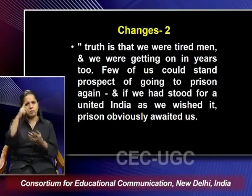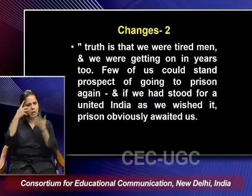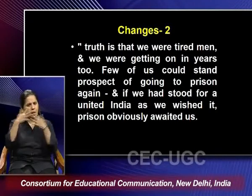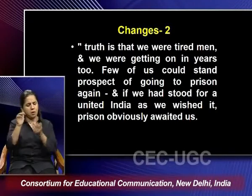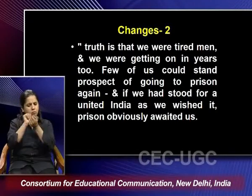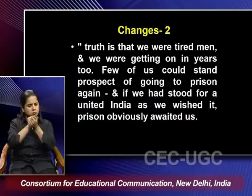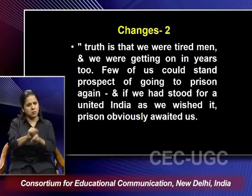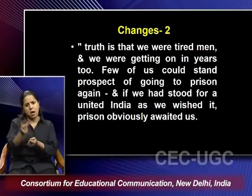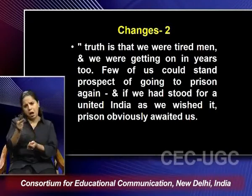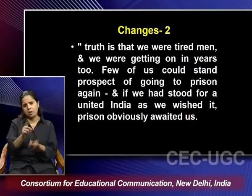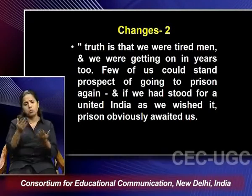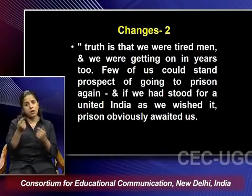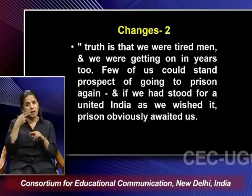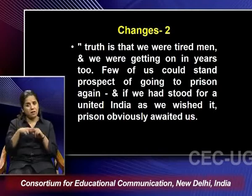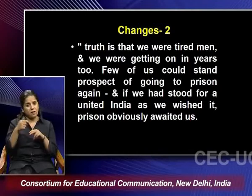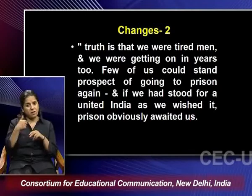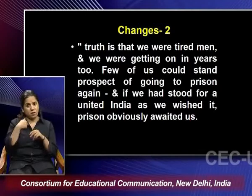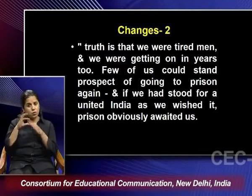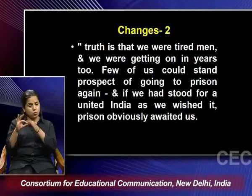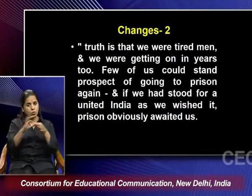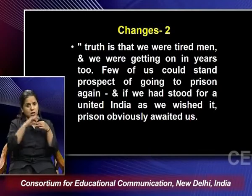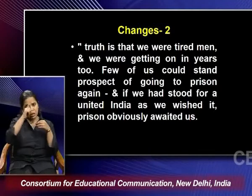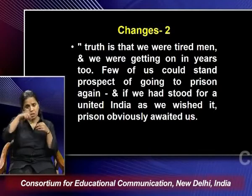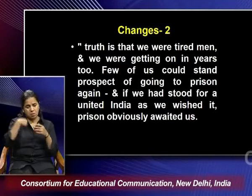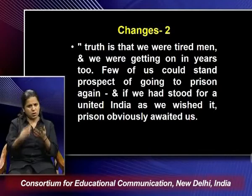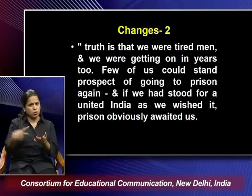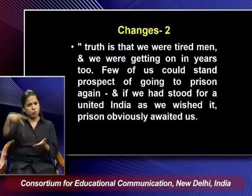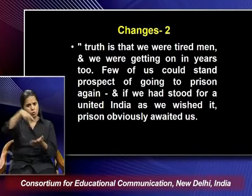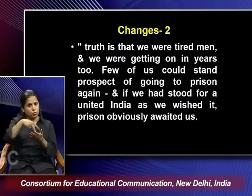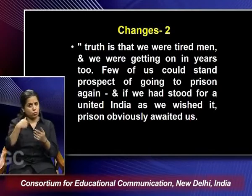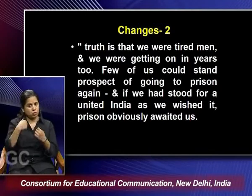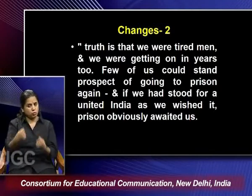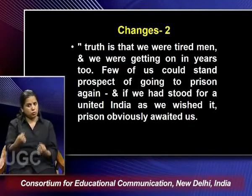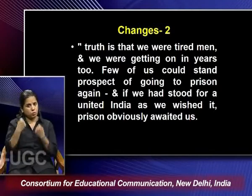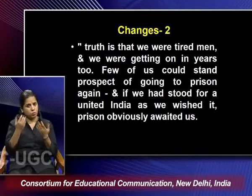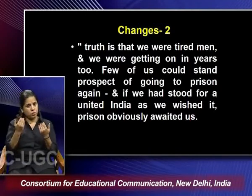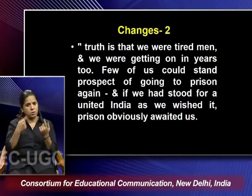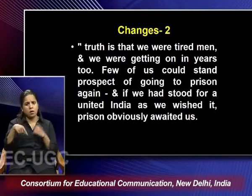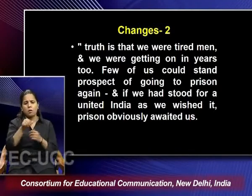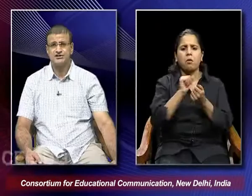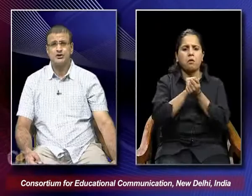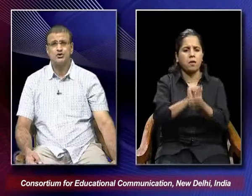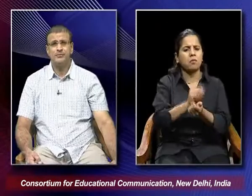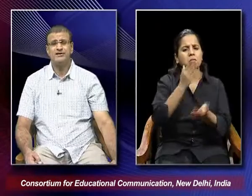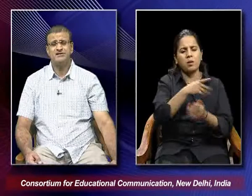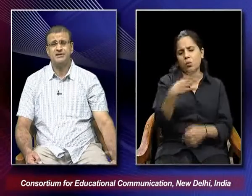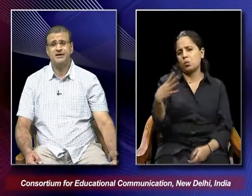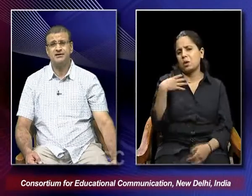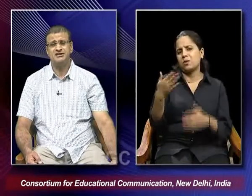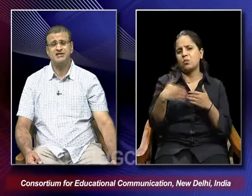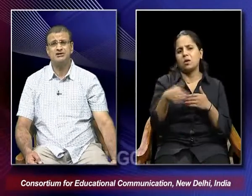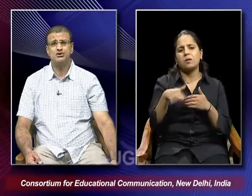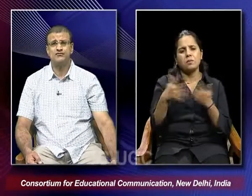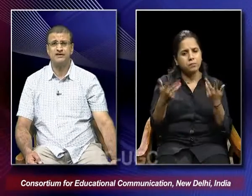again, and if we had stood for a united India as we wished it, prison obviously awaited us. So